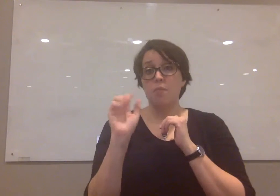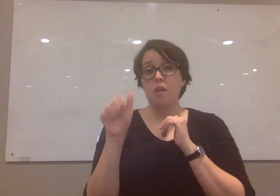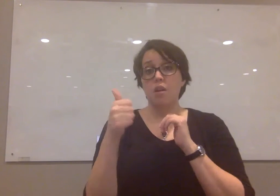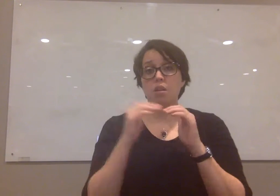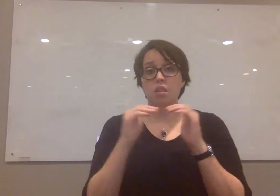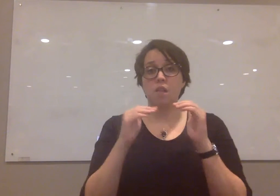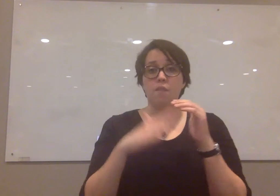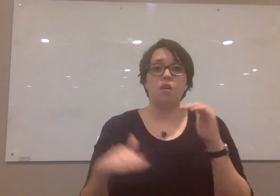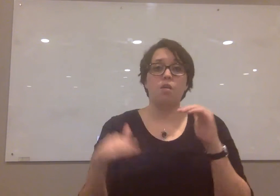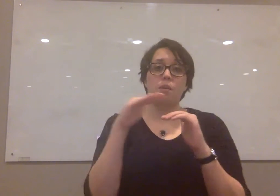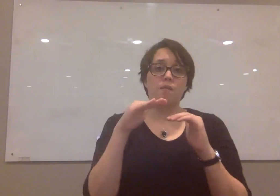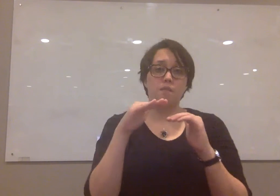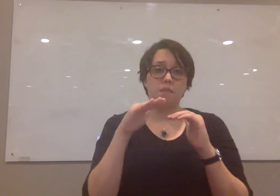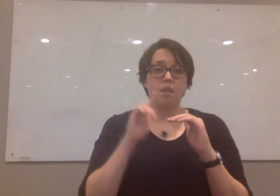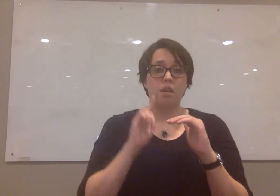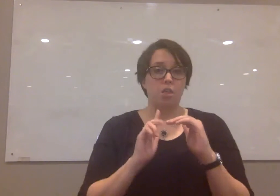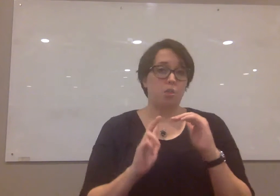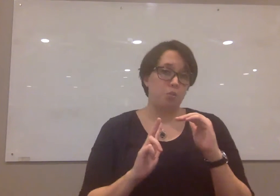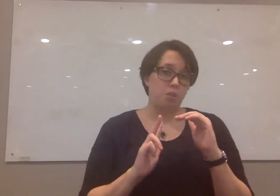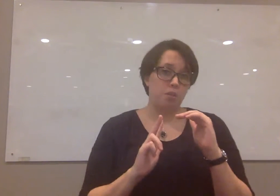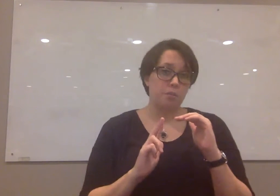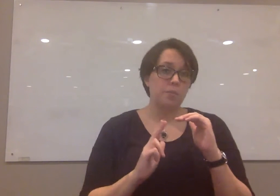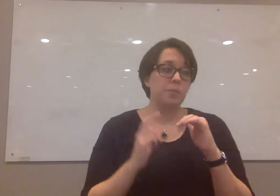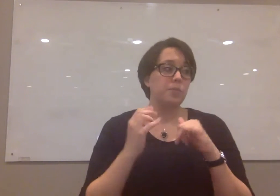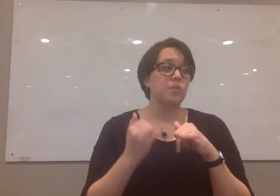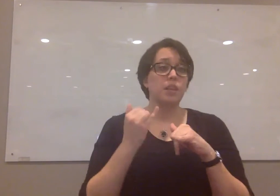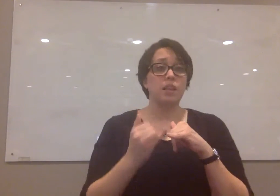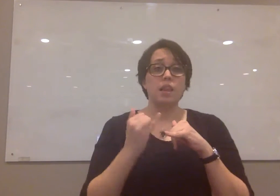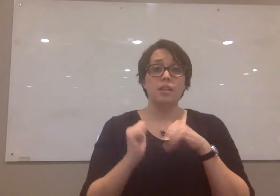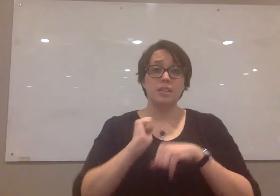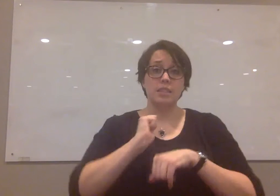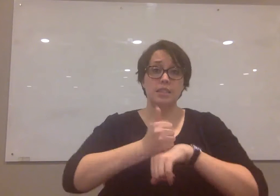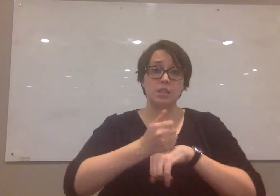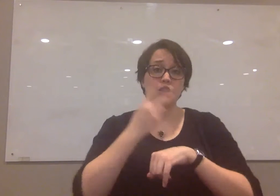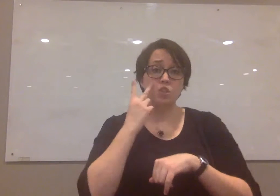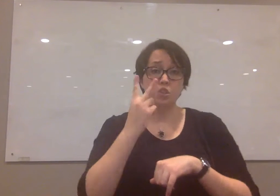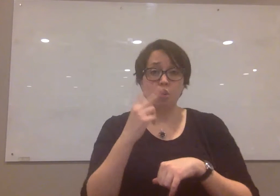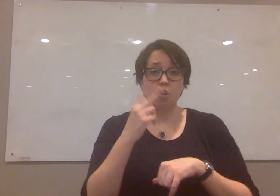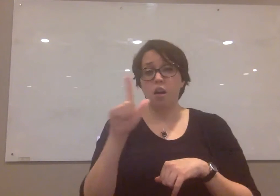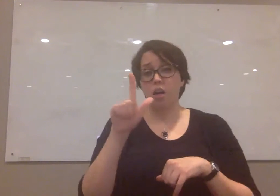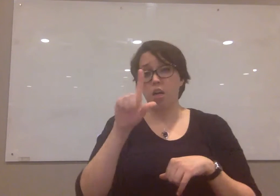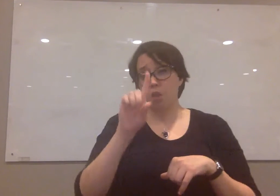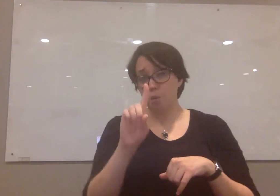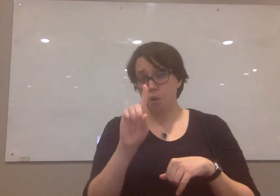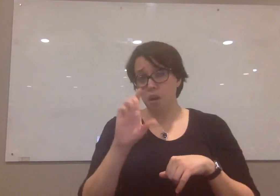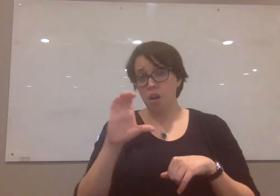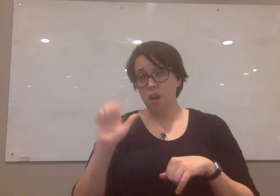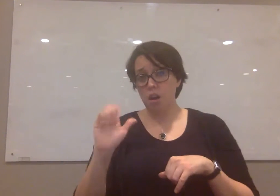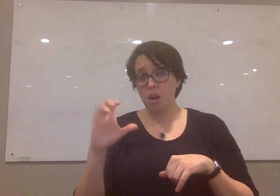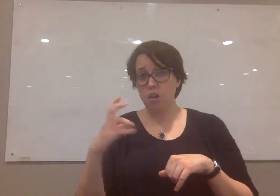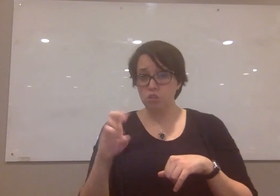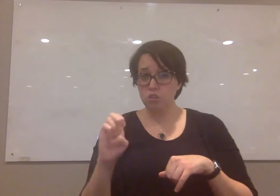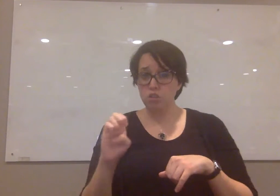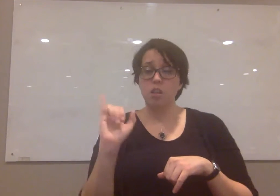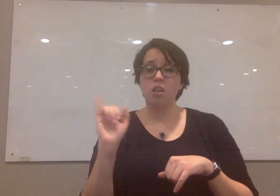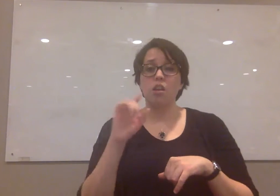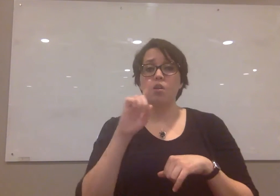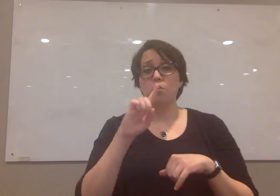or whatever. So the last sets I saw, you're looking at L1 cache is like 1 to 2 cycles. L2 cache, this was like an